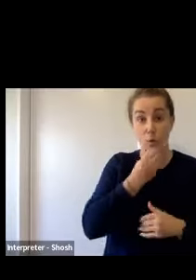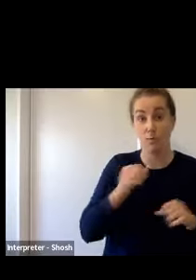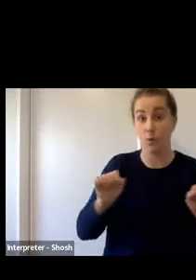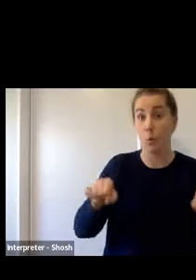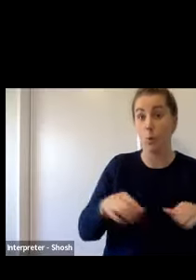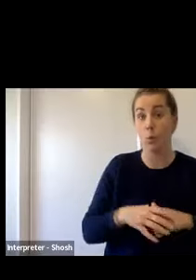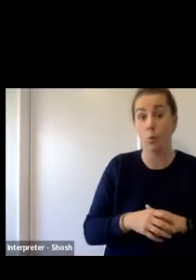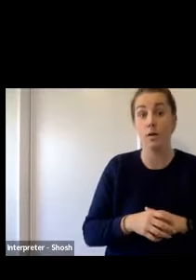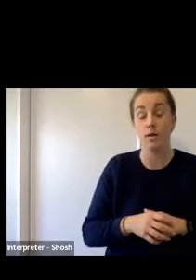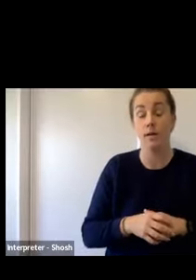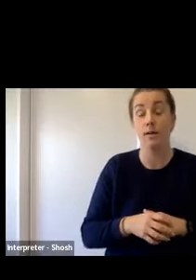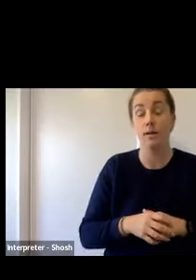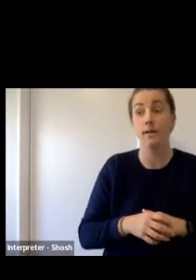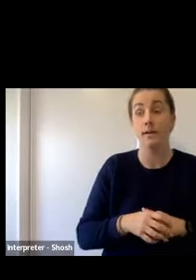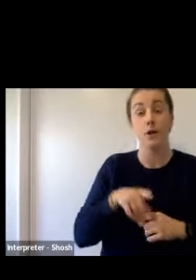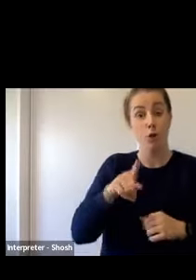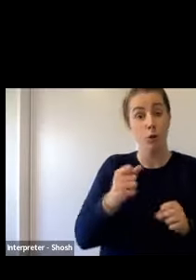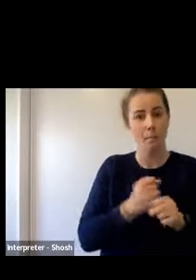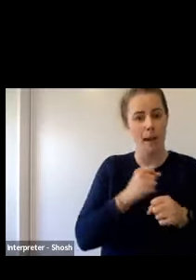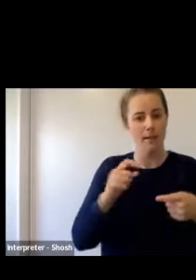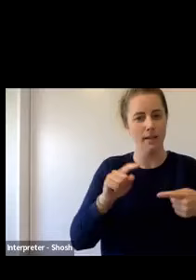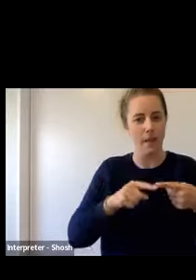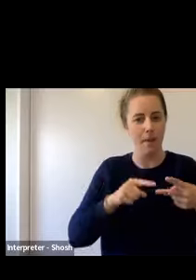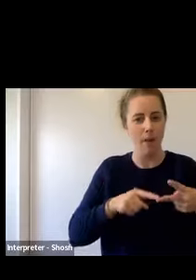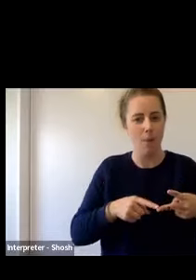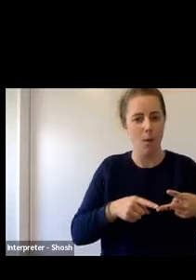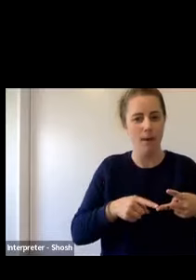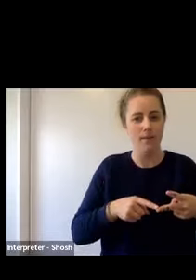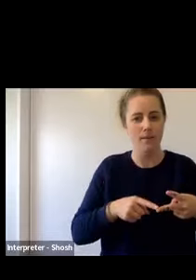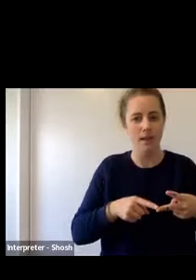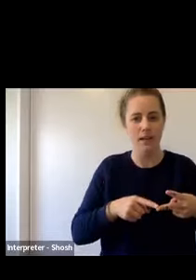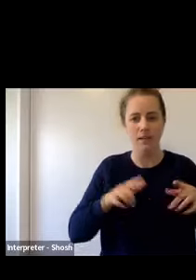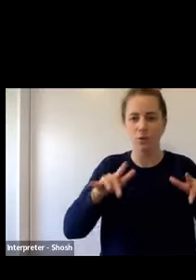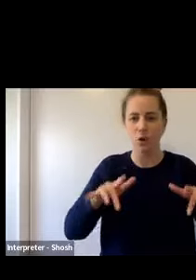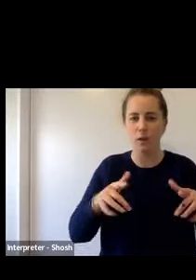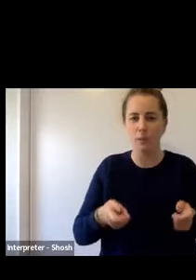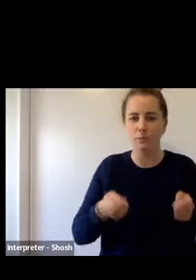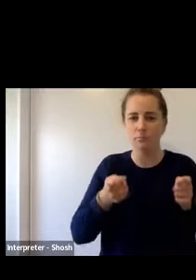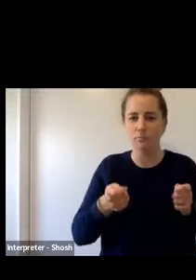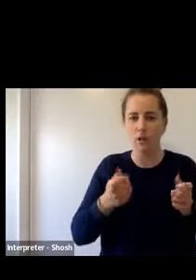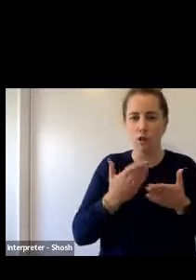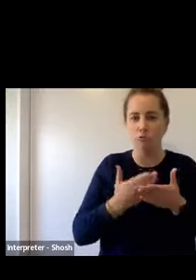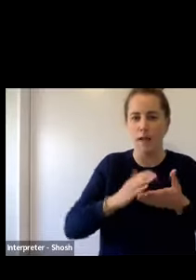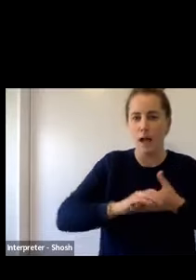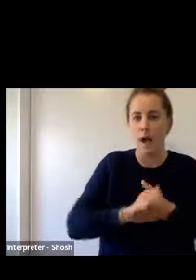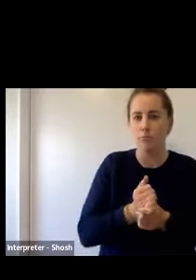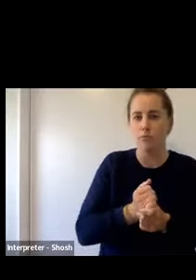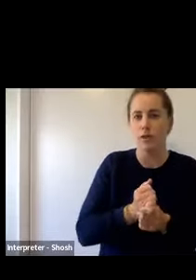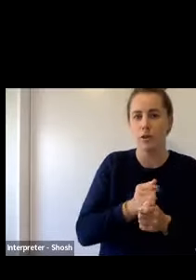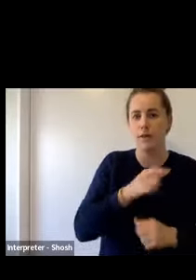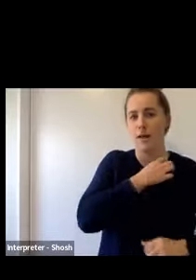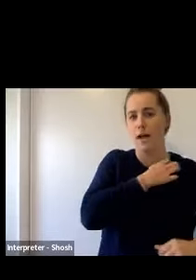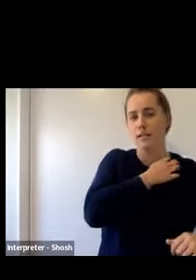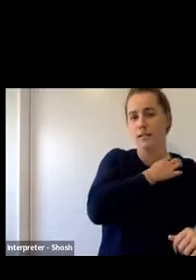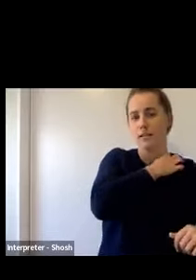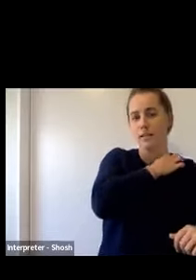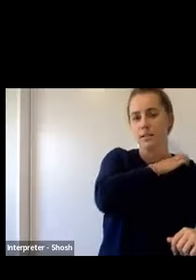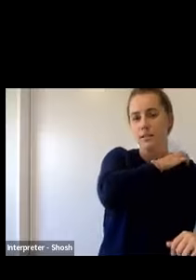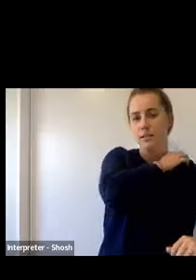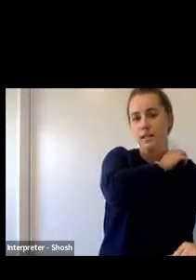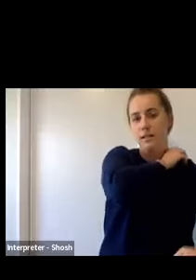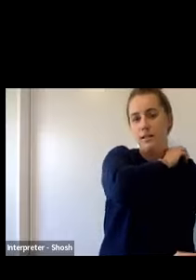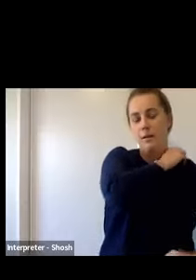and you've made a couple of points in there that haven't been made. So I appreciate that. Look, we've got 15 minutes